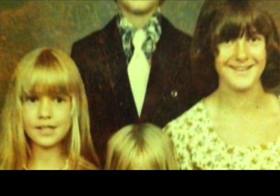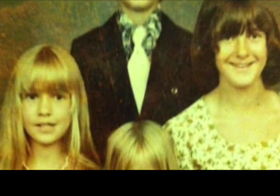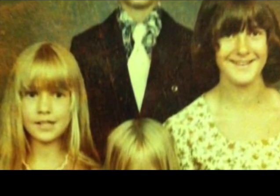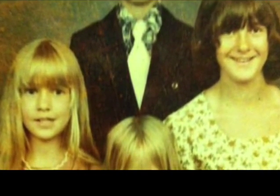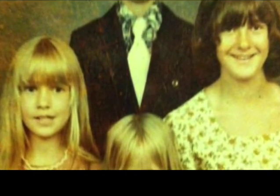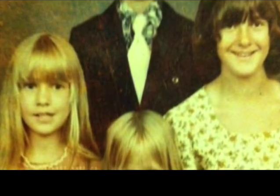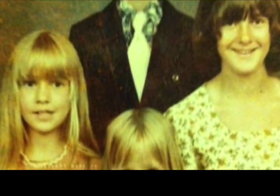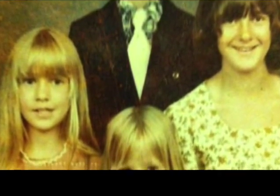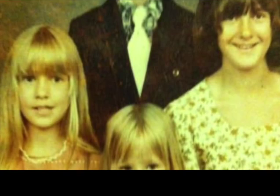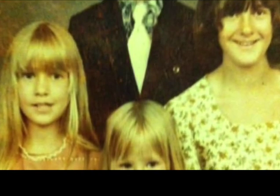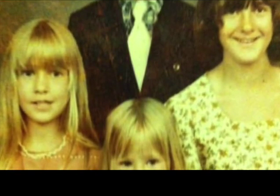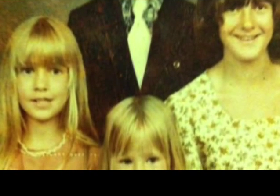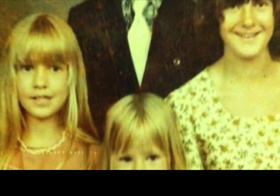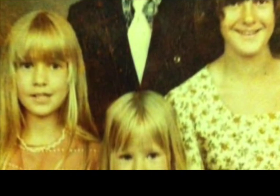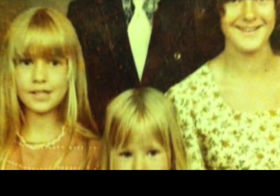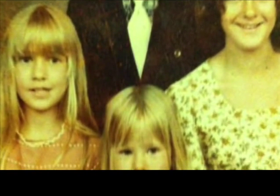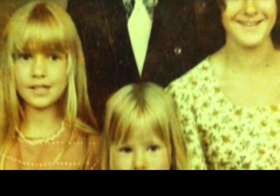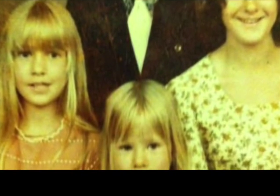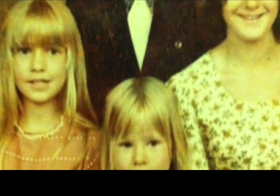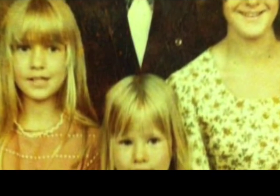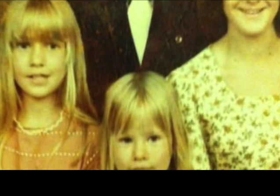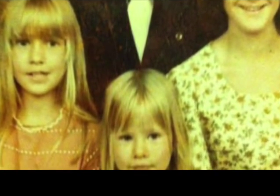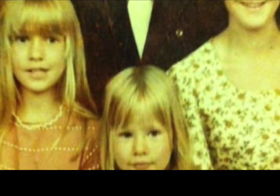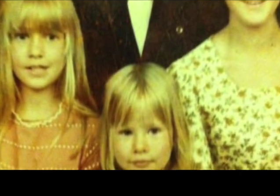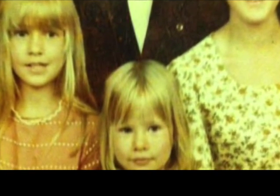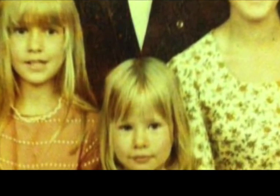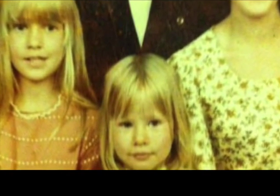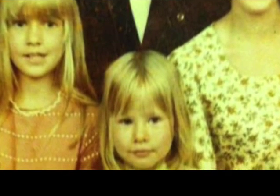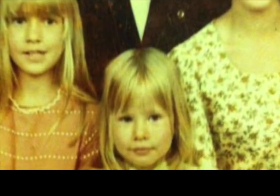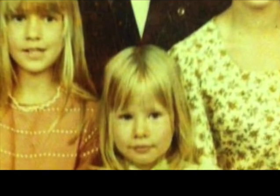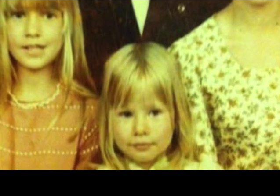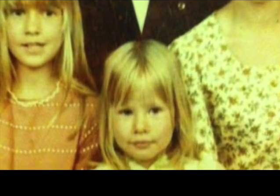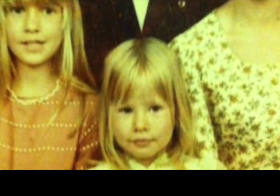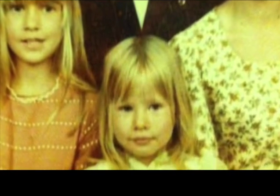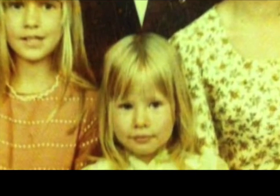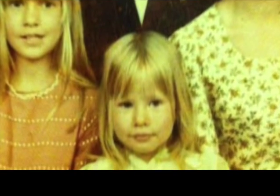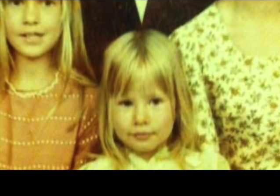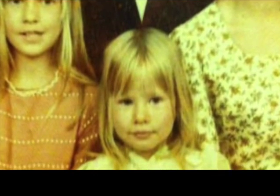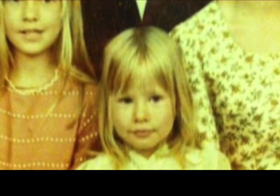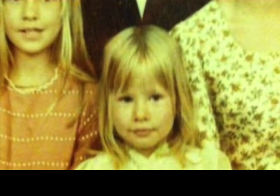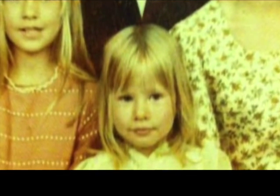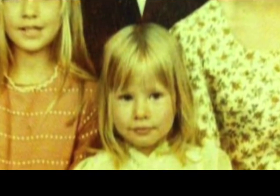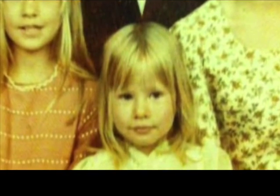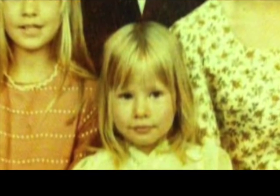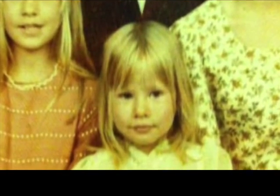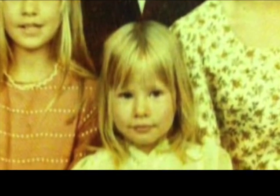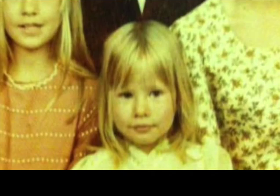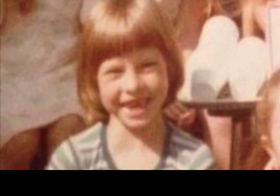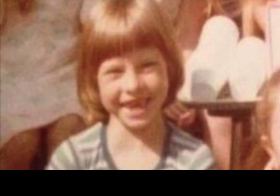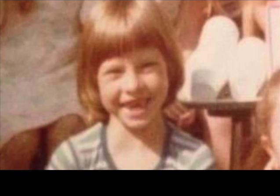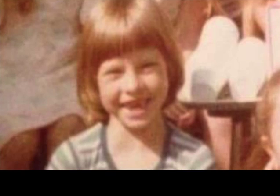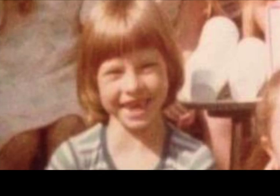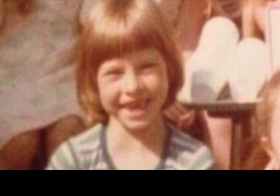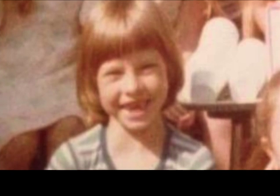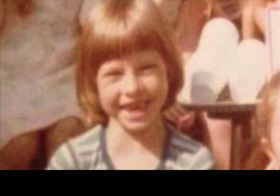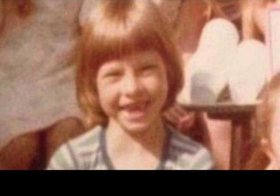had a great childhood, kind of the perfect life. We were involved in church from a very young age.